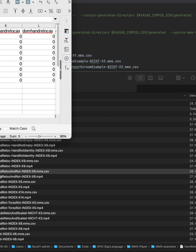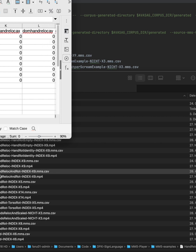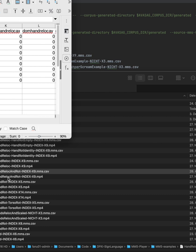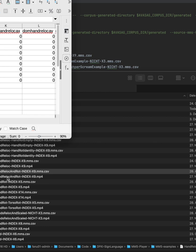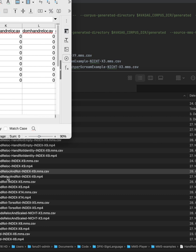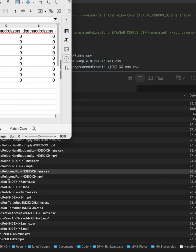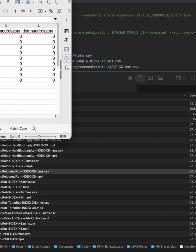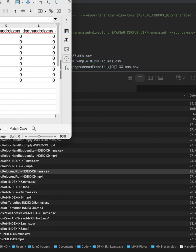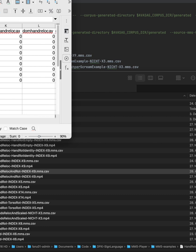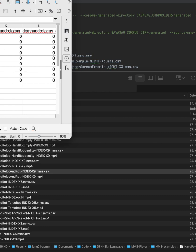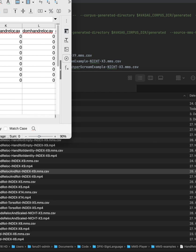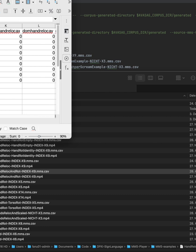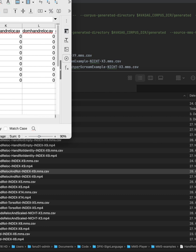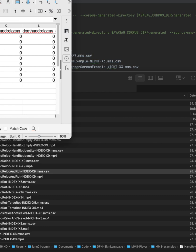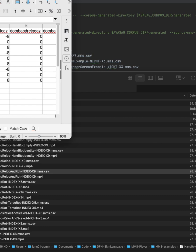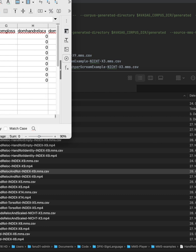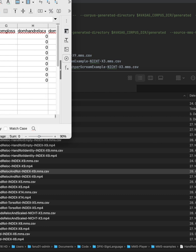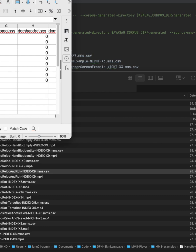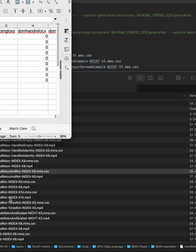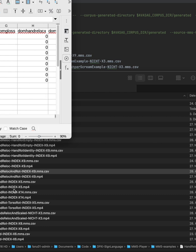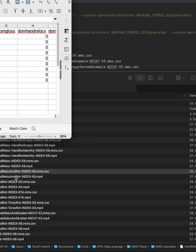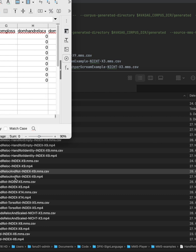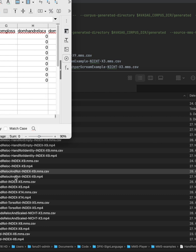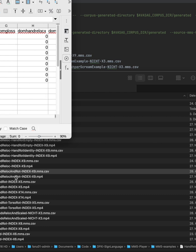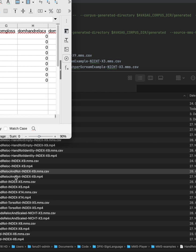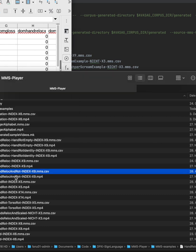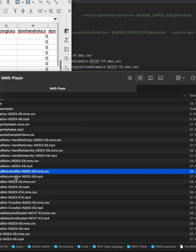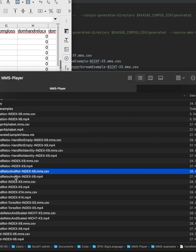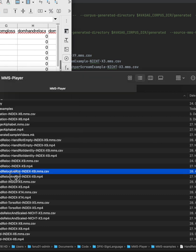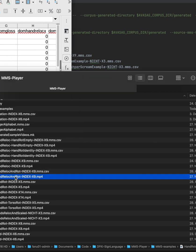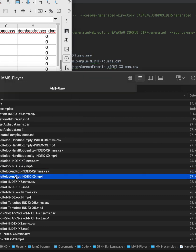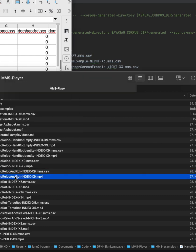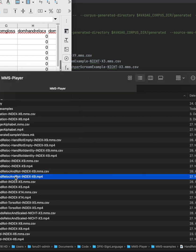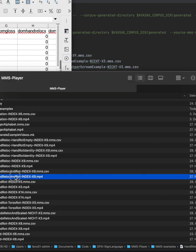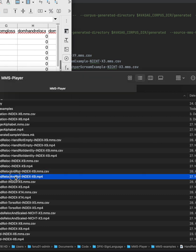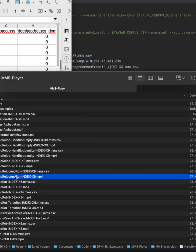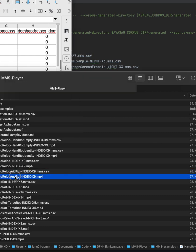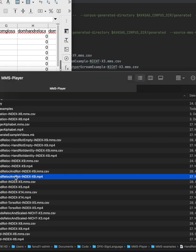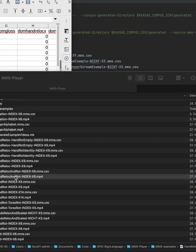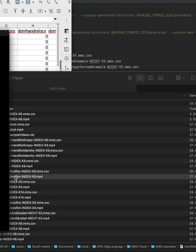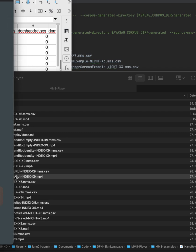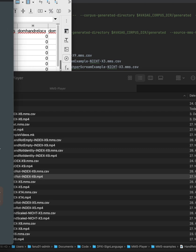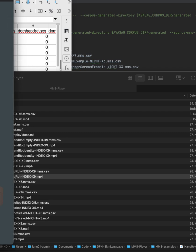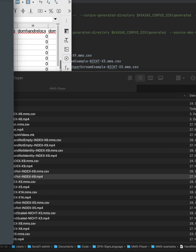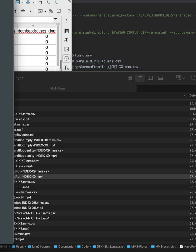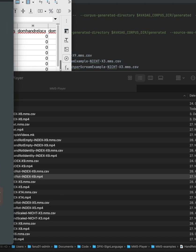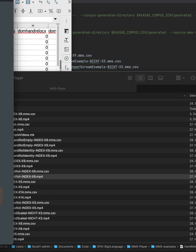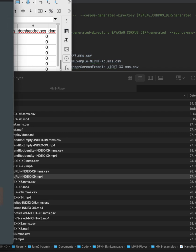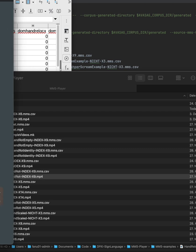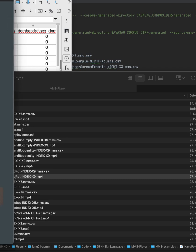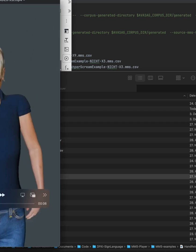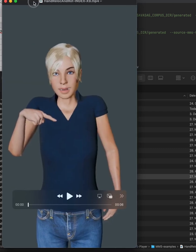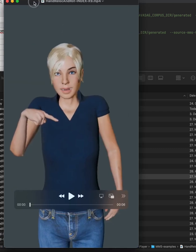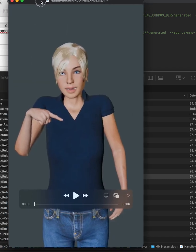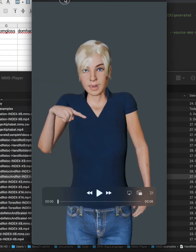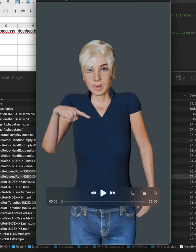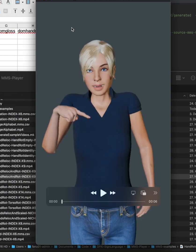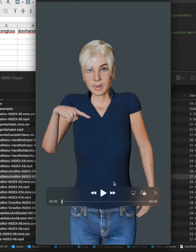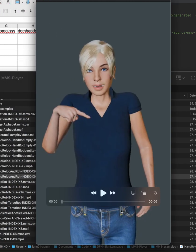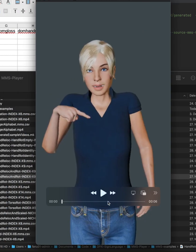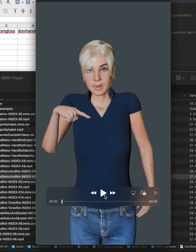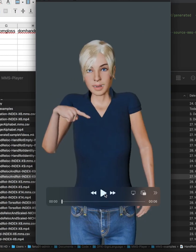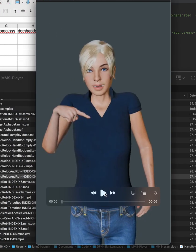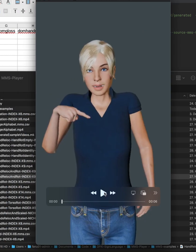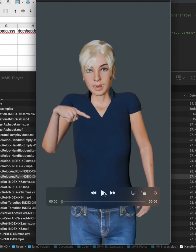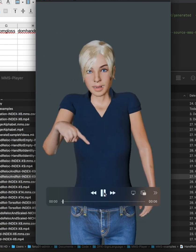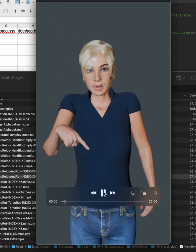certain amount. And now I will play back the video and you will see more clearly what I'm talking about.